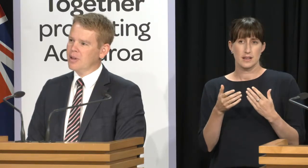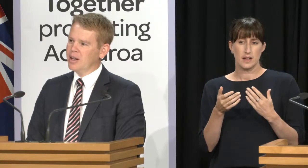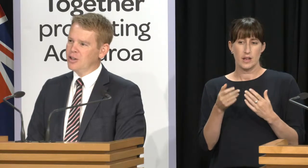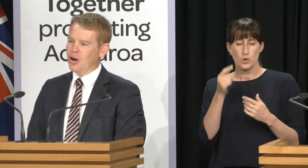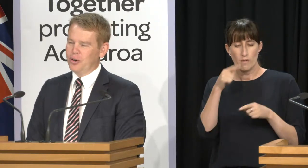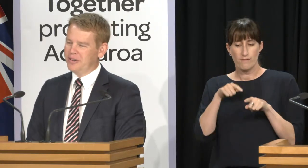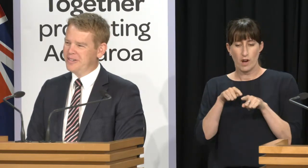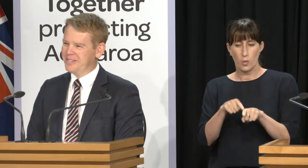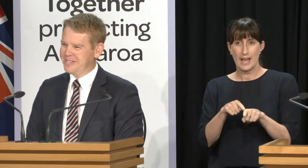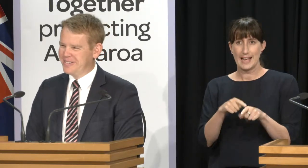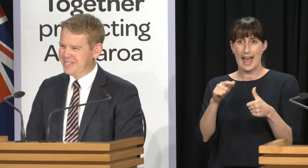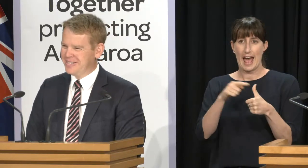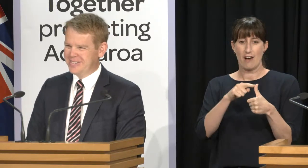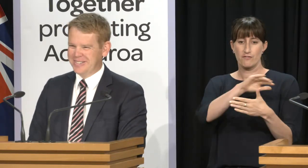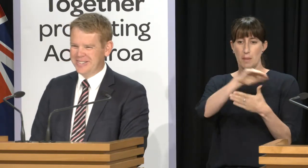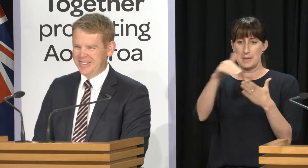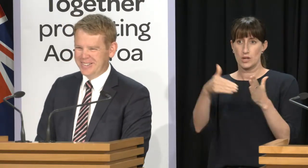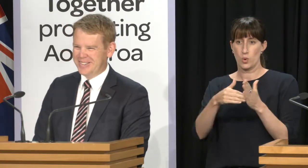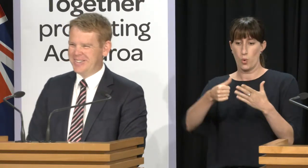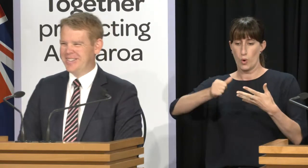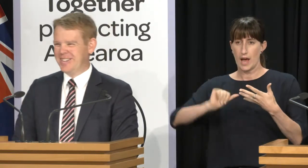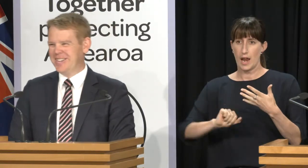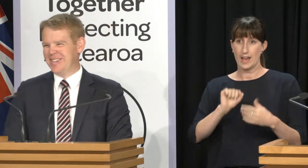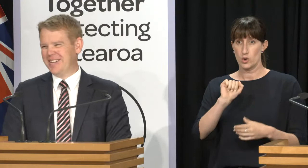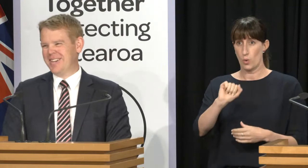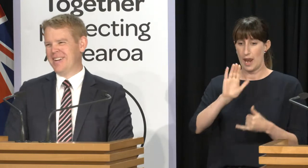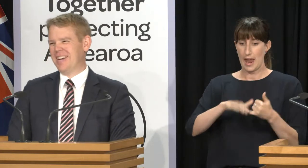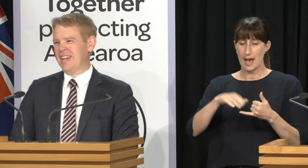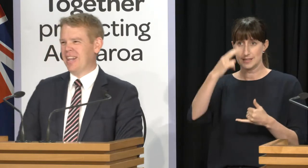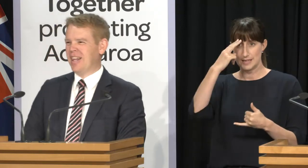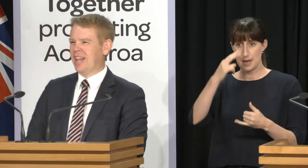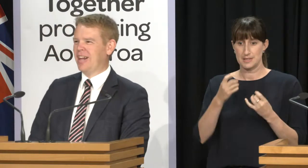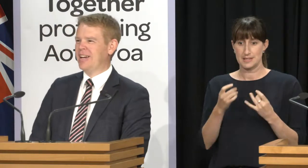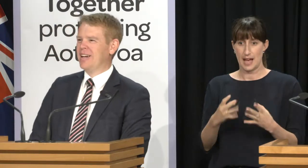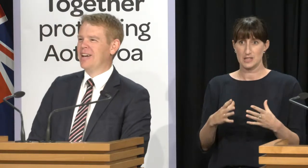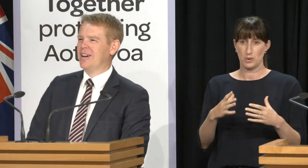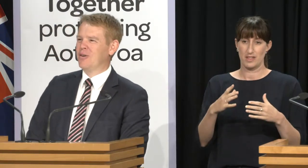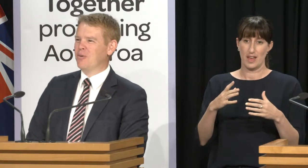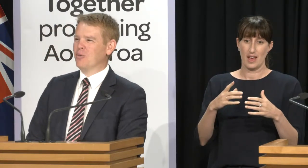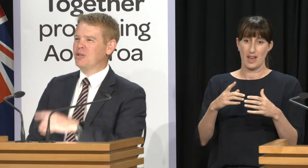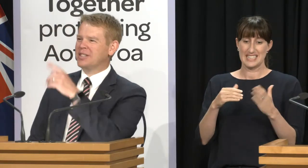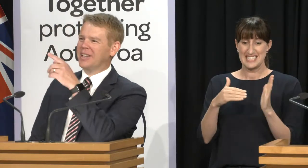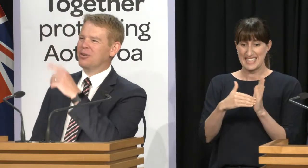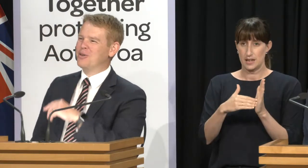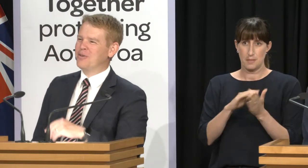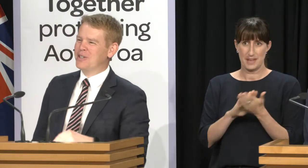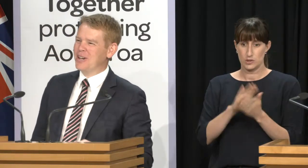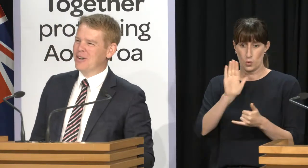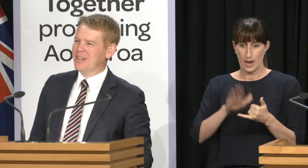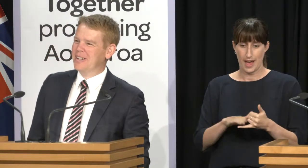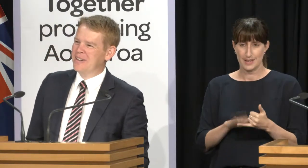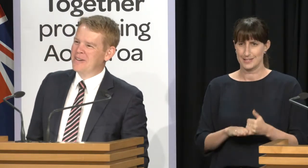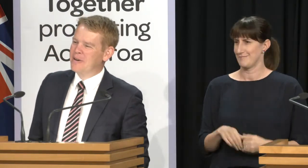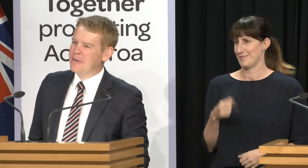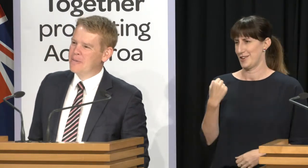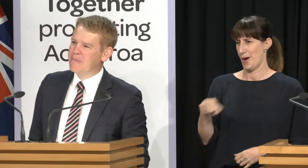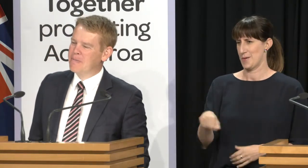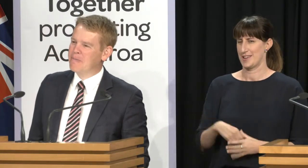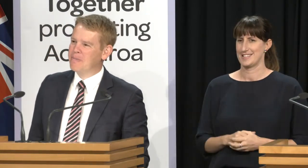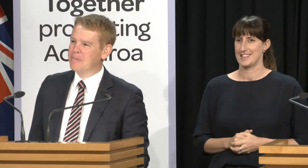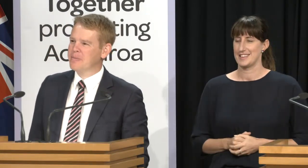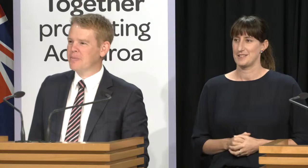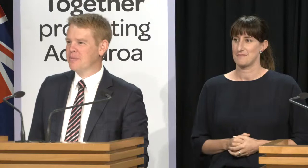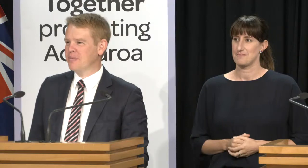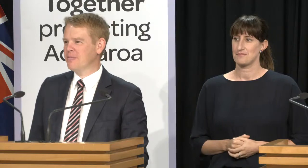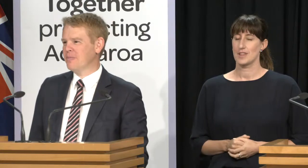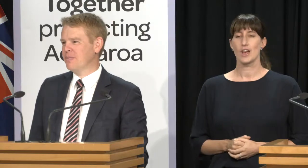Z? No. Just clarify, I mean, in other countries, So how people are will it being... be? Well, we'll just let Audrey finish that one, yeah? Yeah, so within